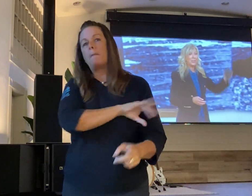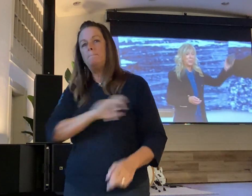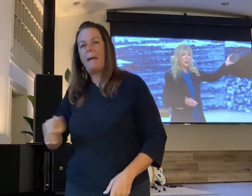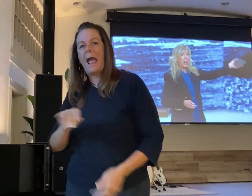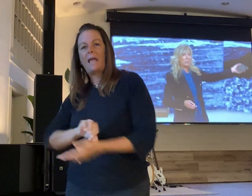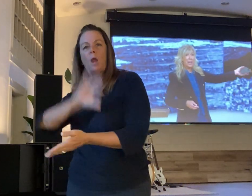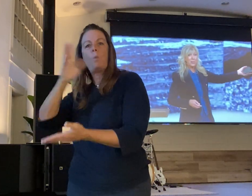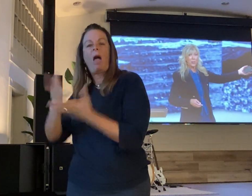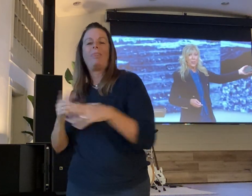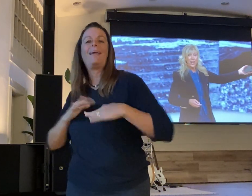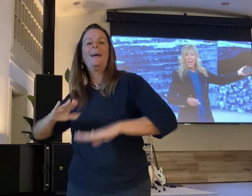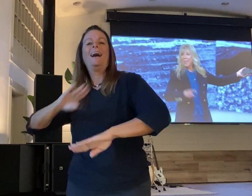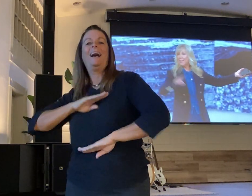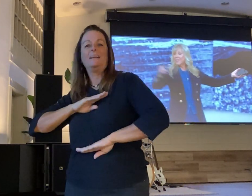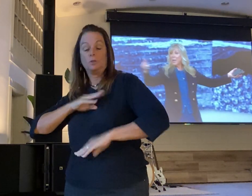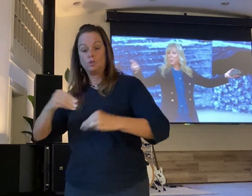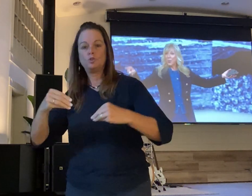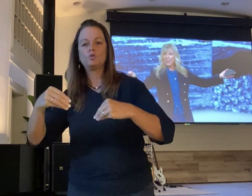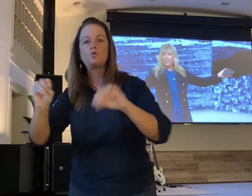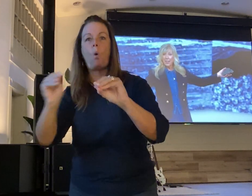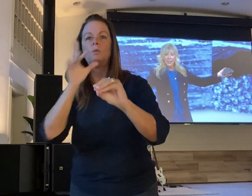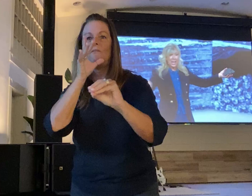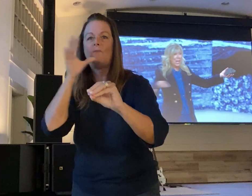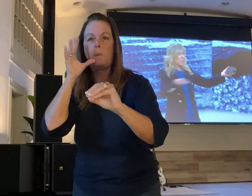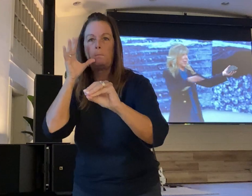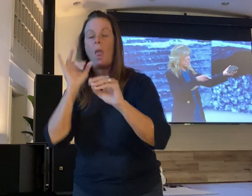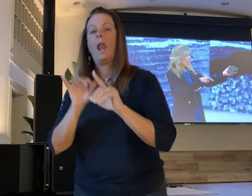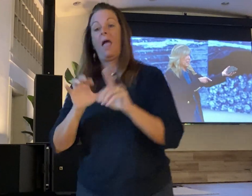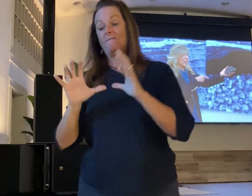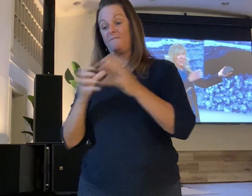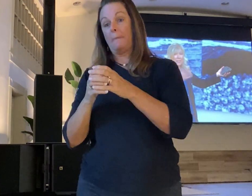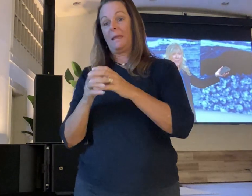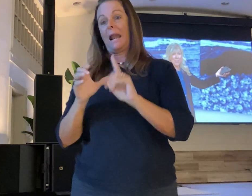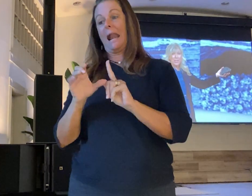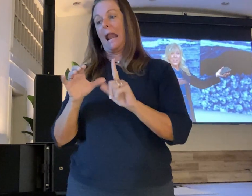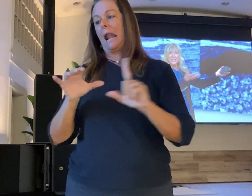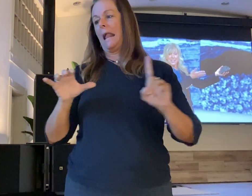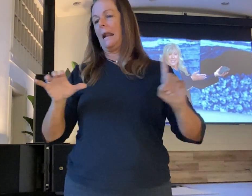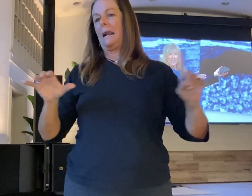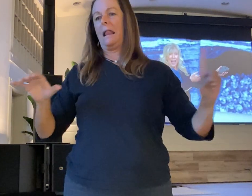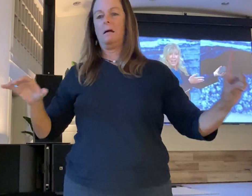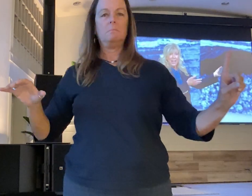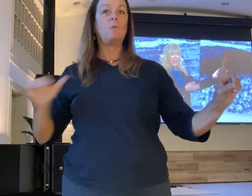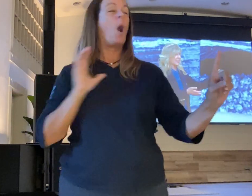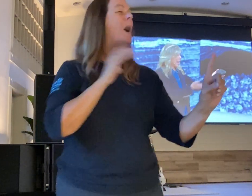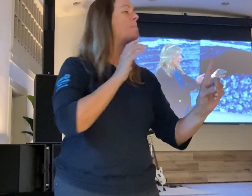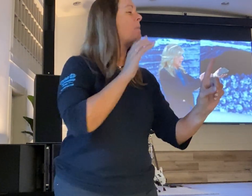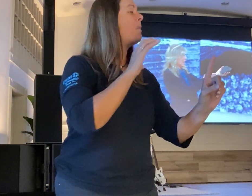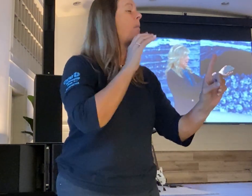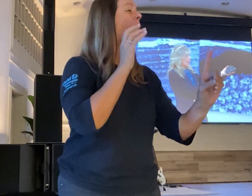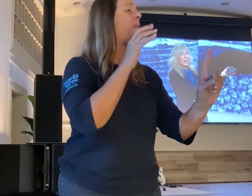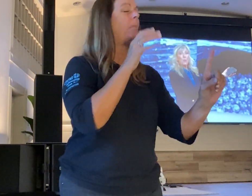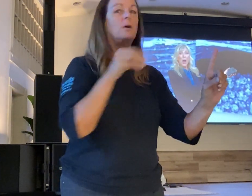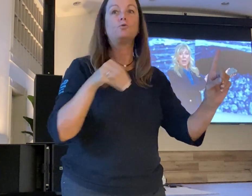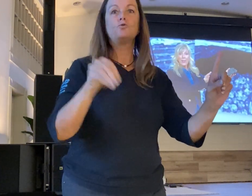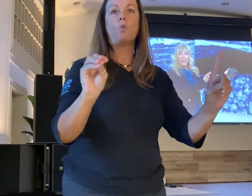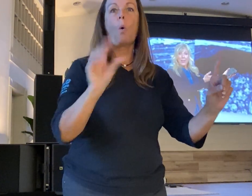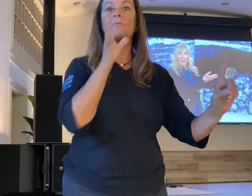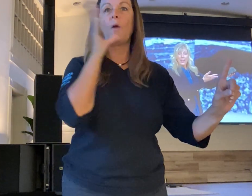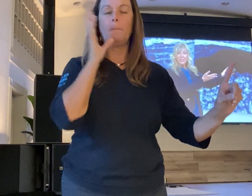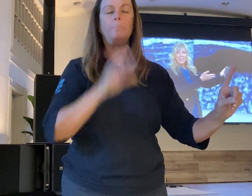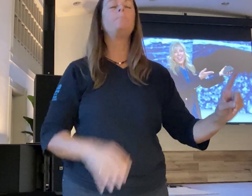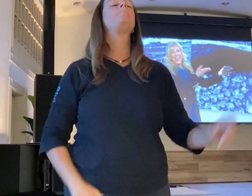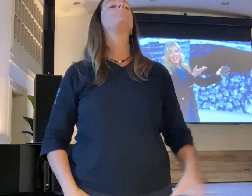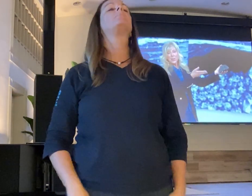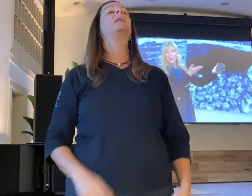so he brought it in his house, and he put it on a mantle, and the same priest came and made a visit to this guy. And he said, "Hey, that